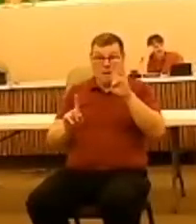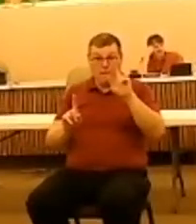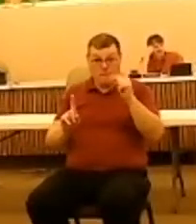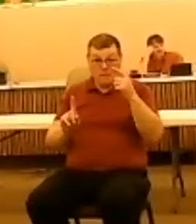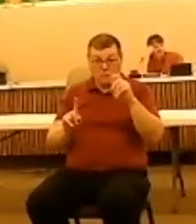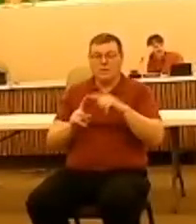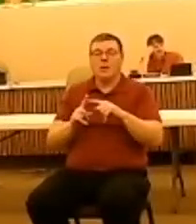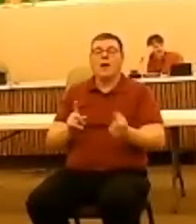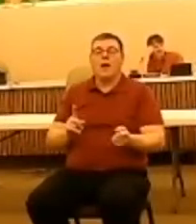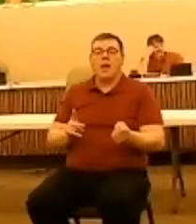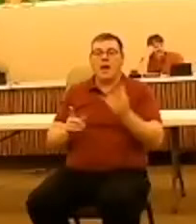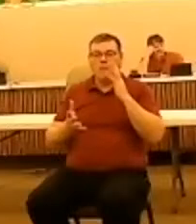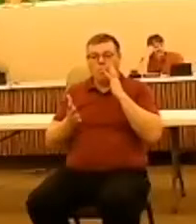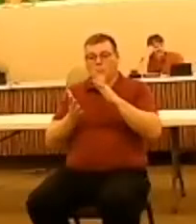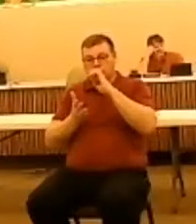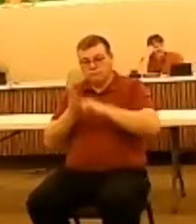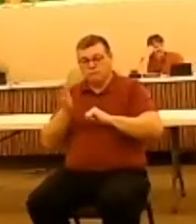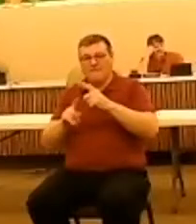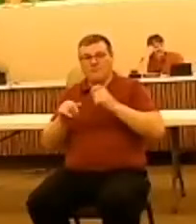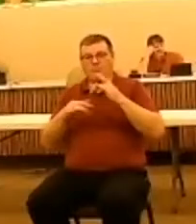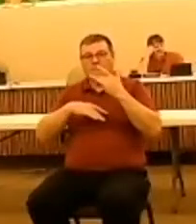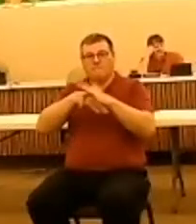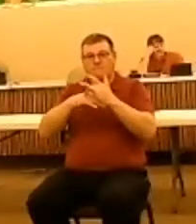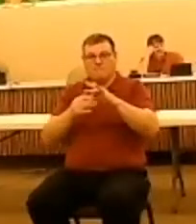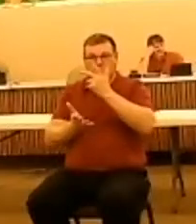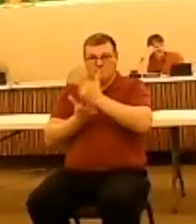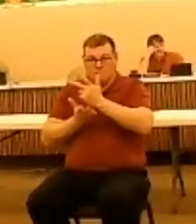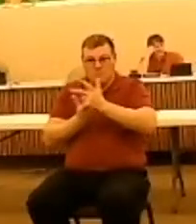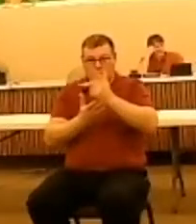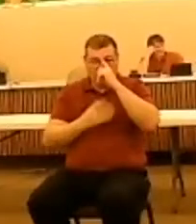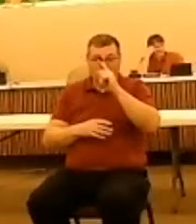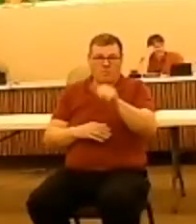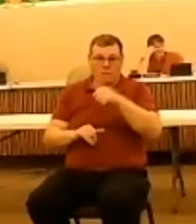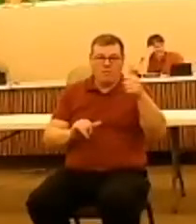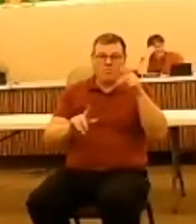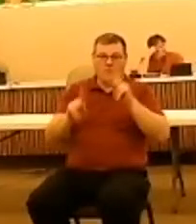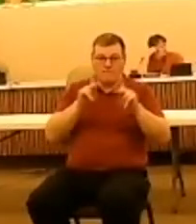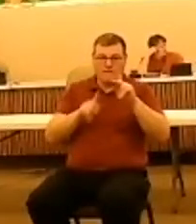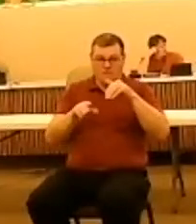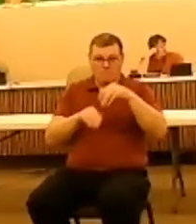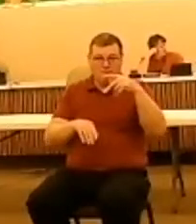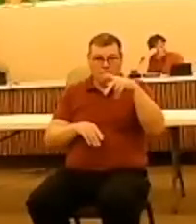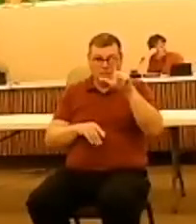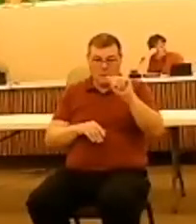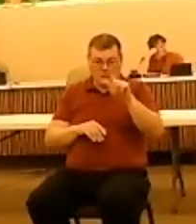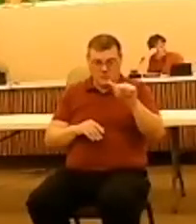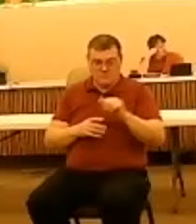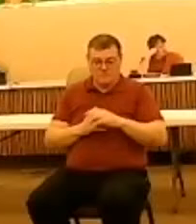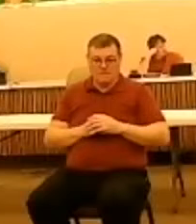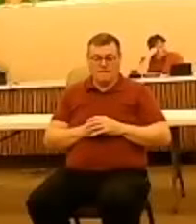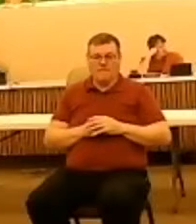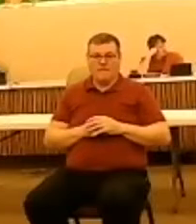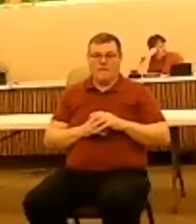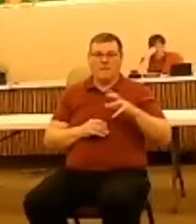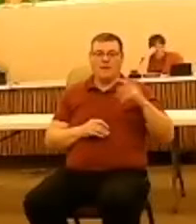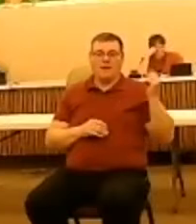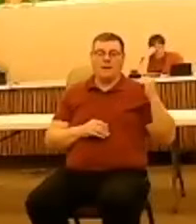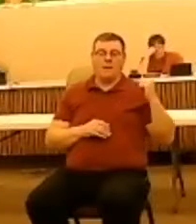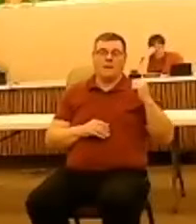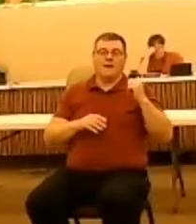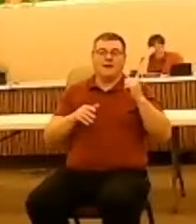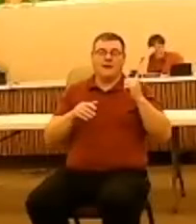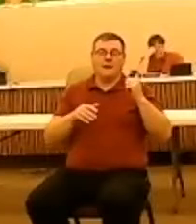much are they going to take away from the available parking for the other tenants Right. in the plaza? Right, and they park basically behind the